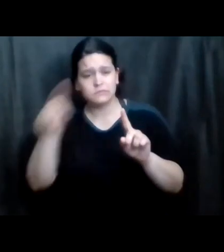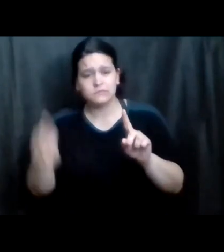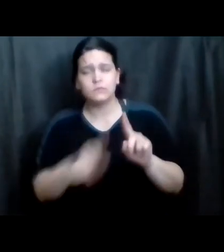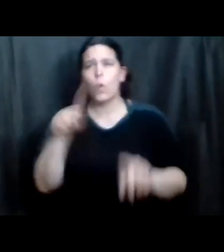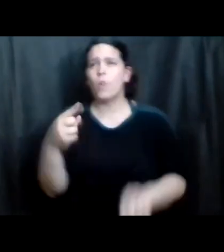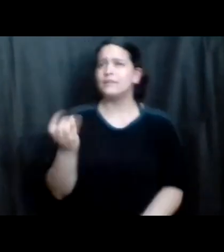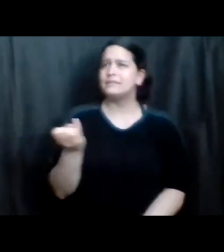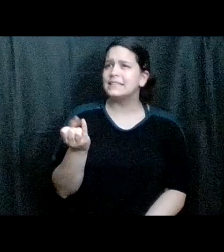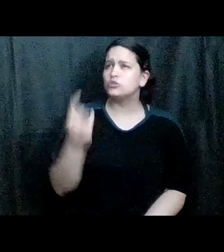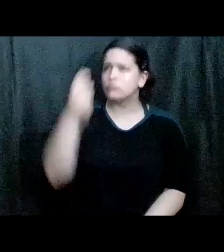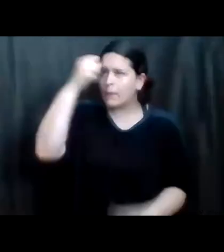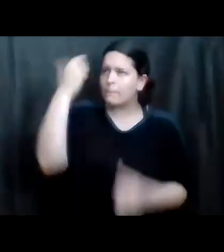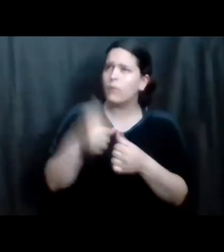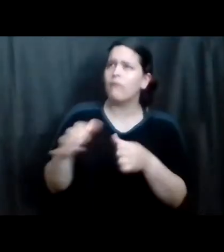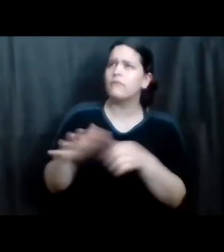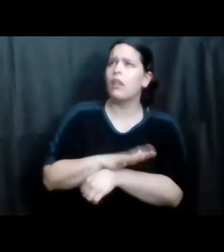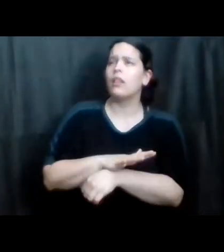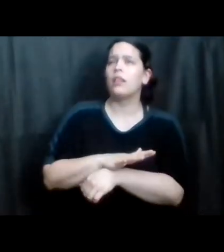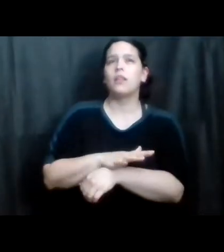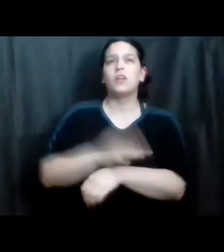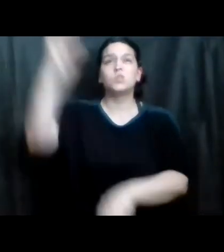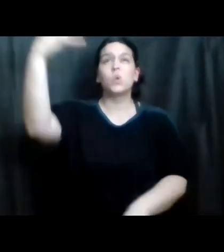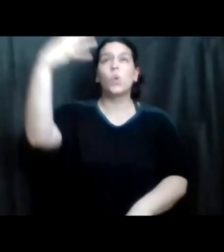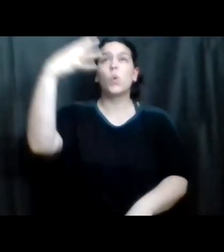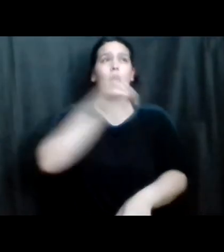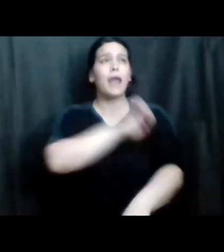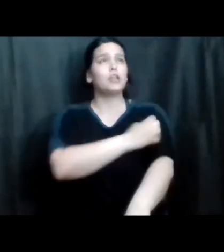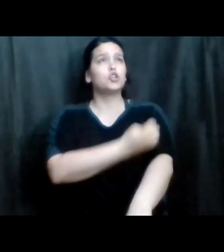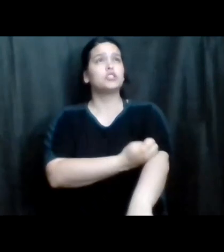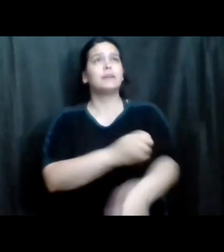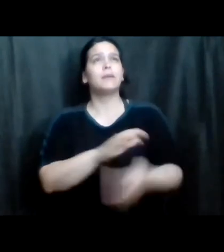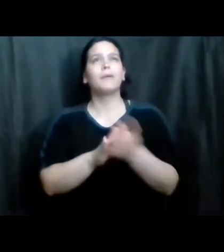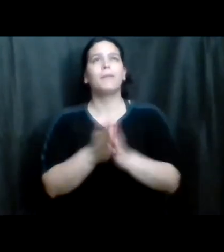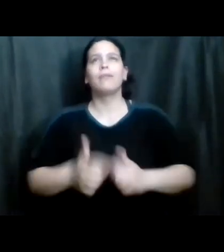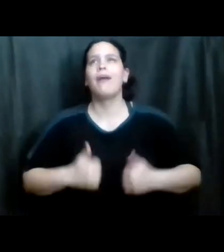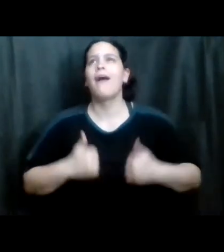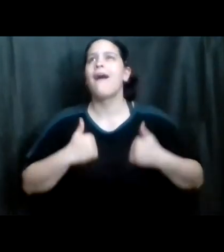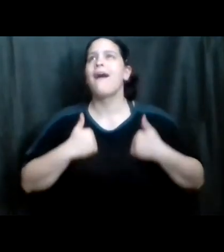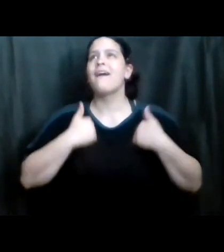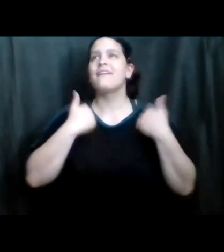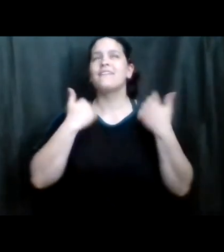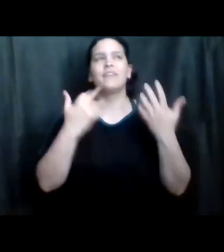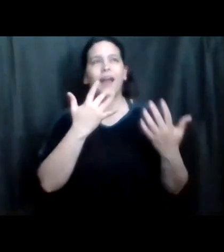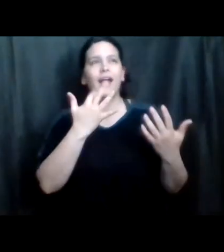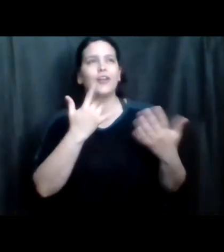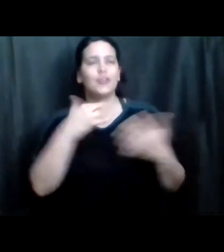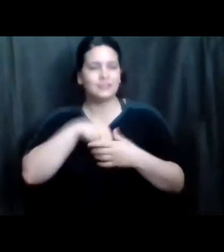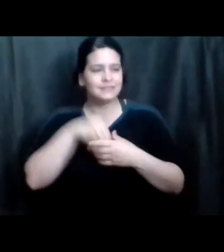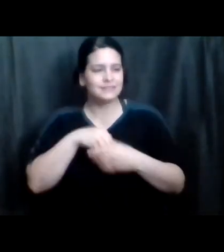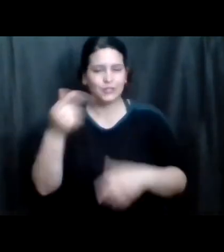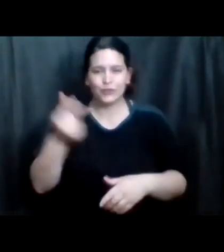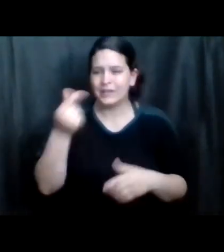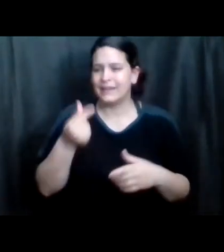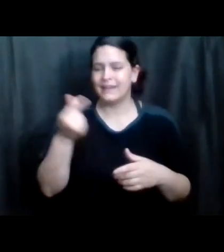completely. Turning solar energy sentient and chlorophyll colors rainbow inner selves green until the time of